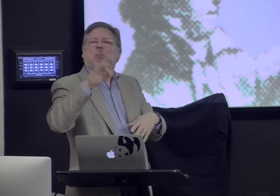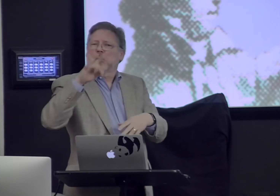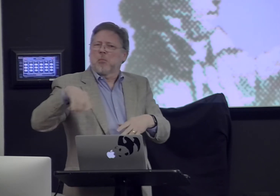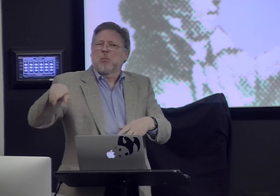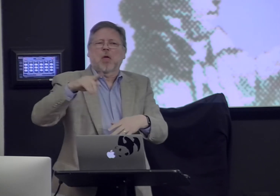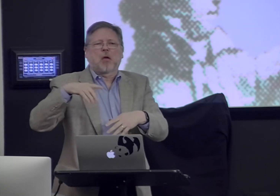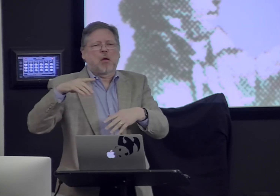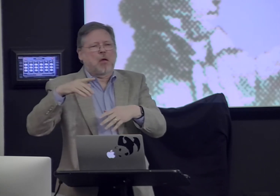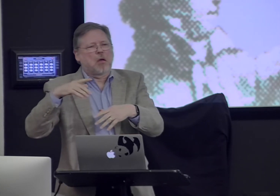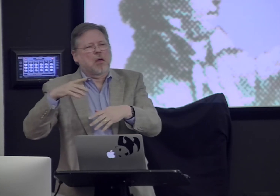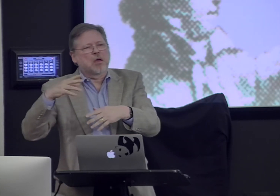change in meaning.